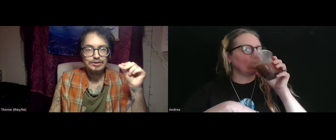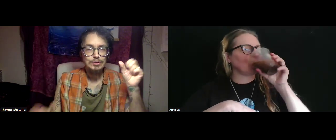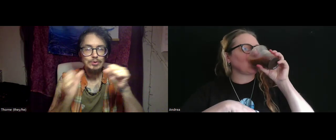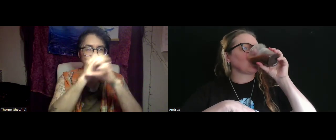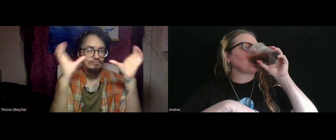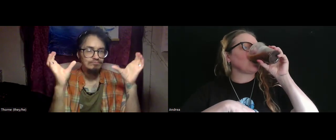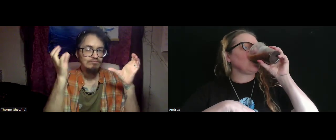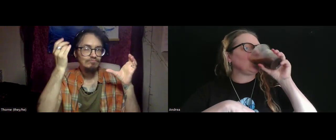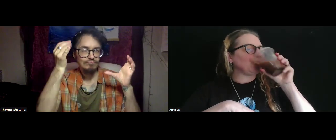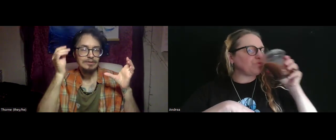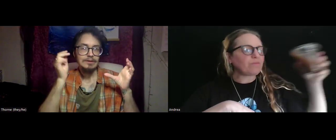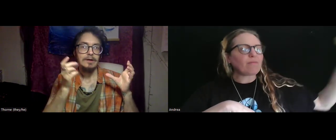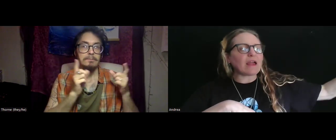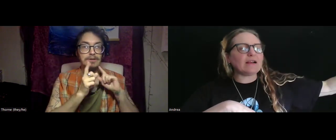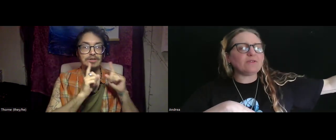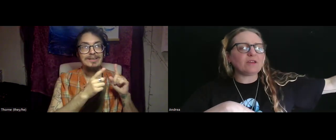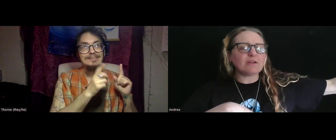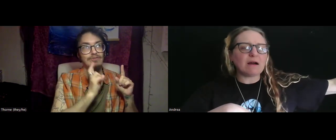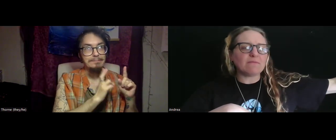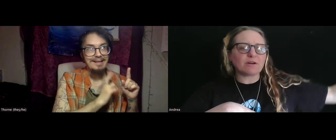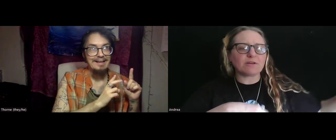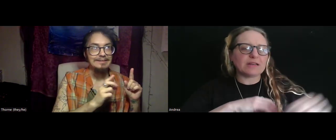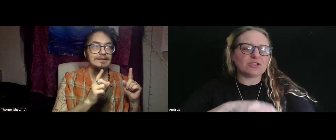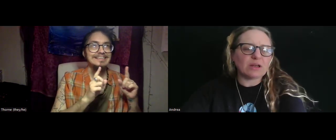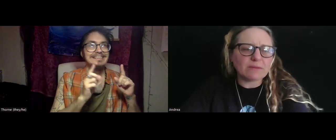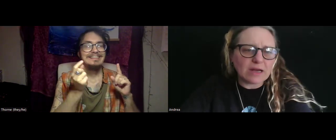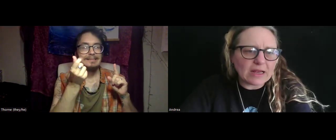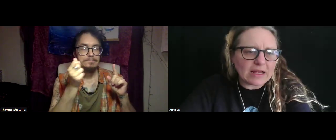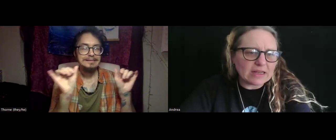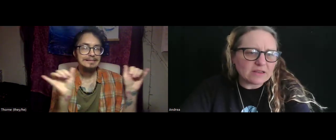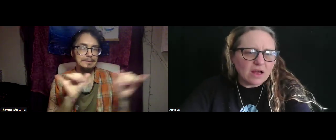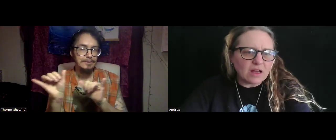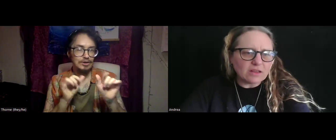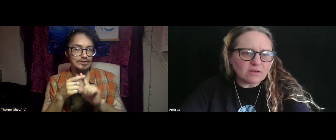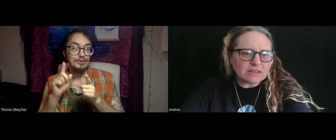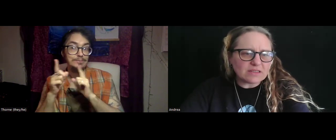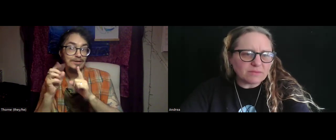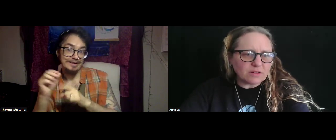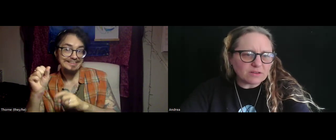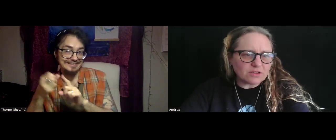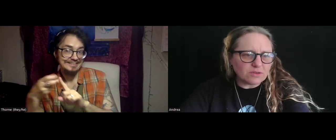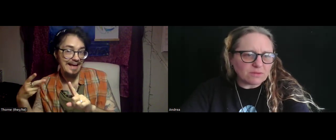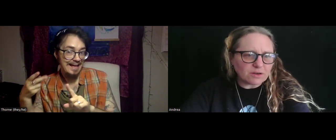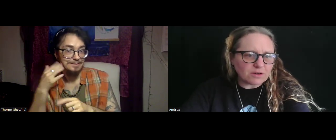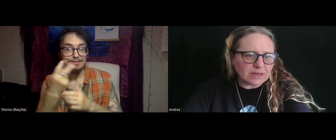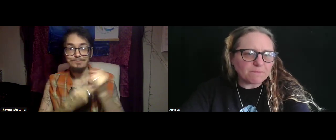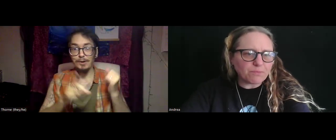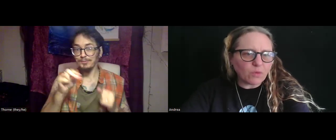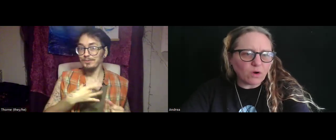Um I do think about Mercury in Gemini as a little bit similar to Mercury, well,